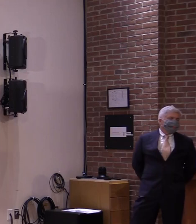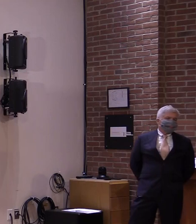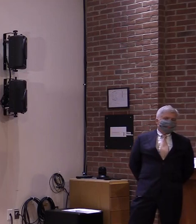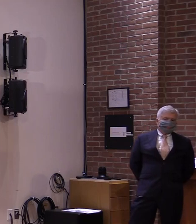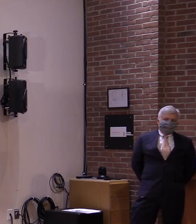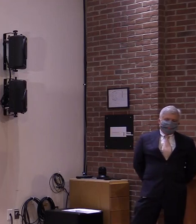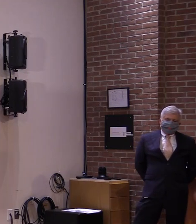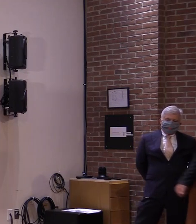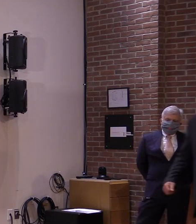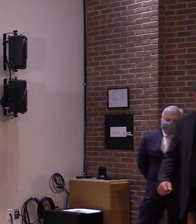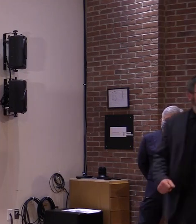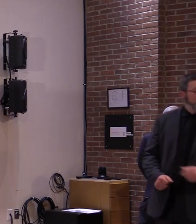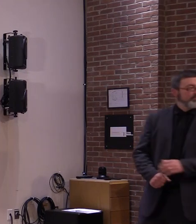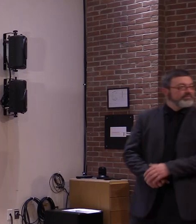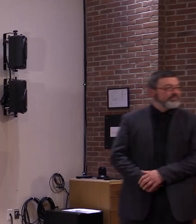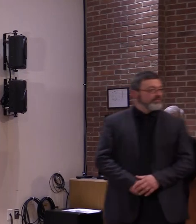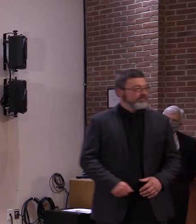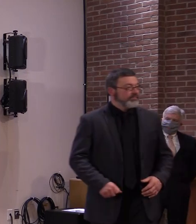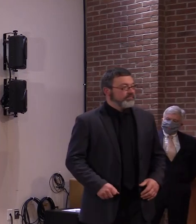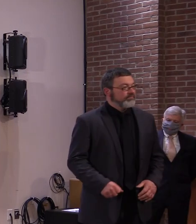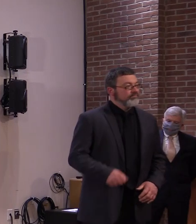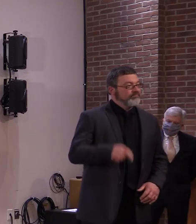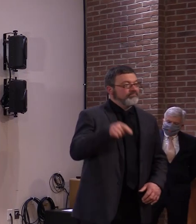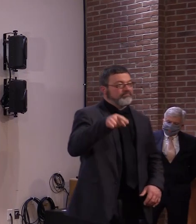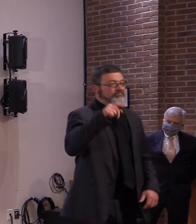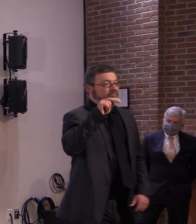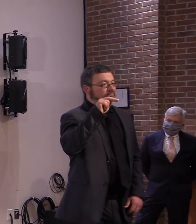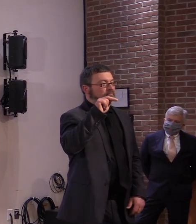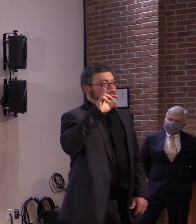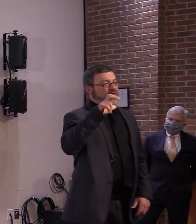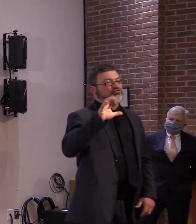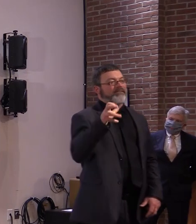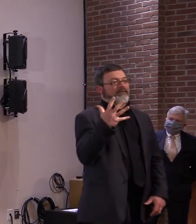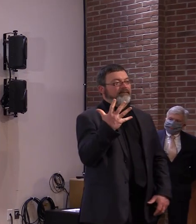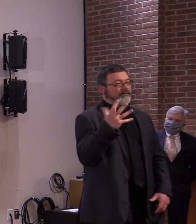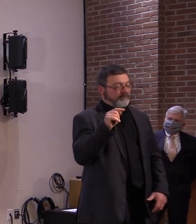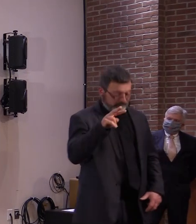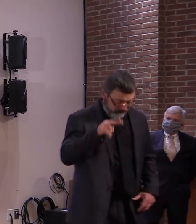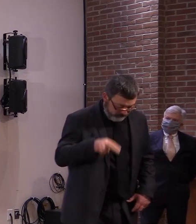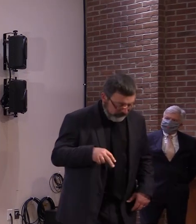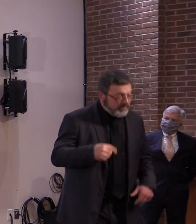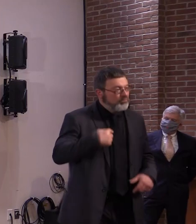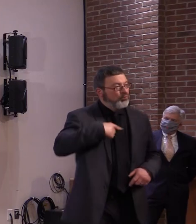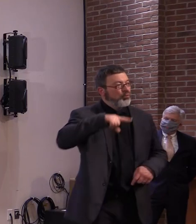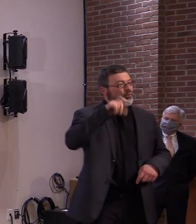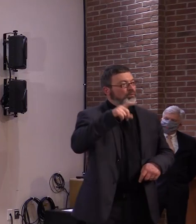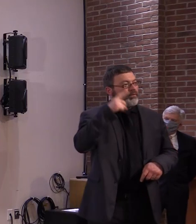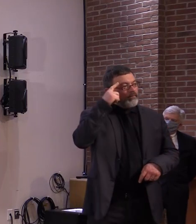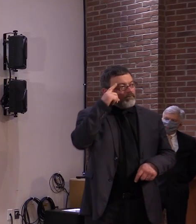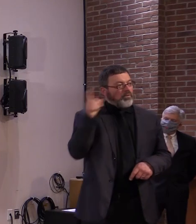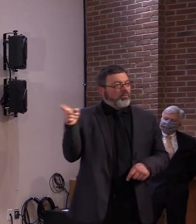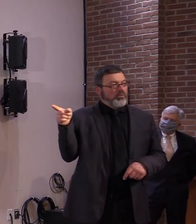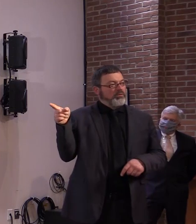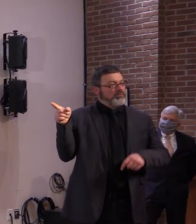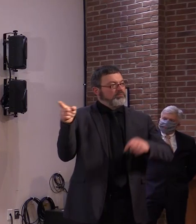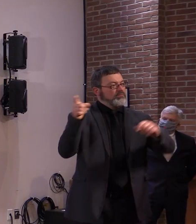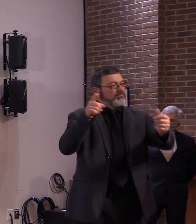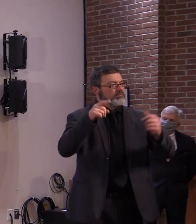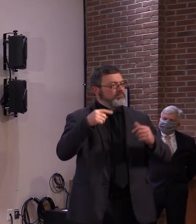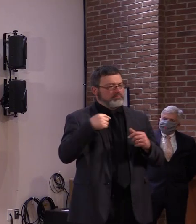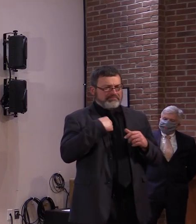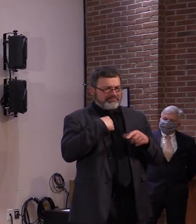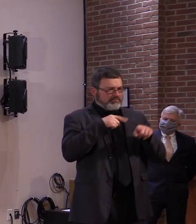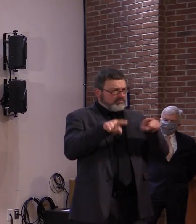NBC5. Thank you, Rebecca. Governor, have you spoken yet with Molly Gray and Do you think